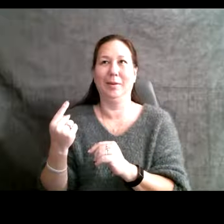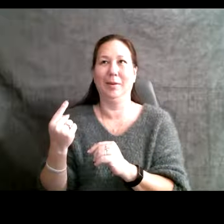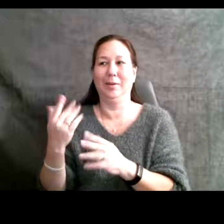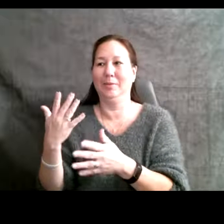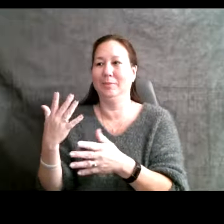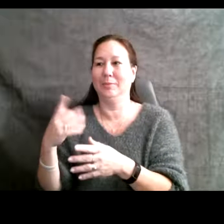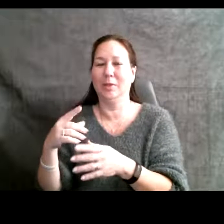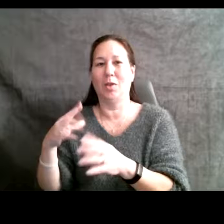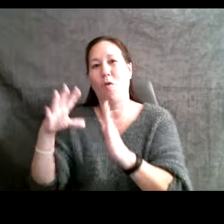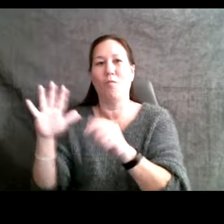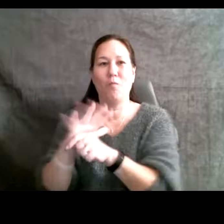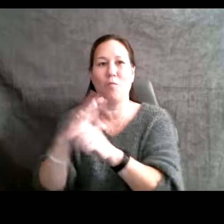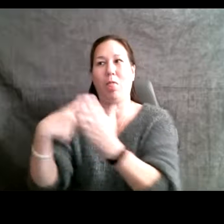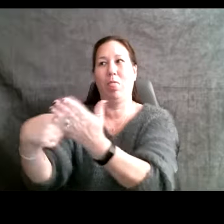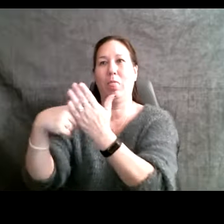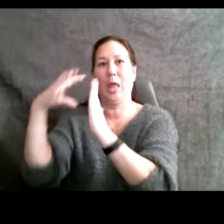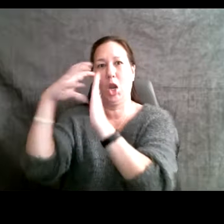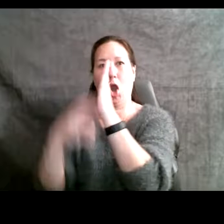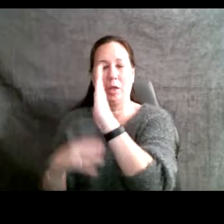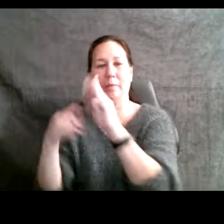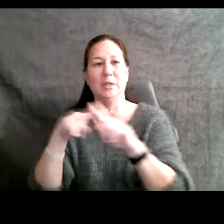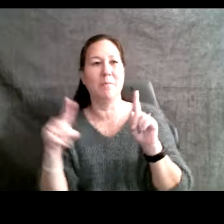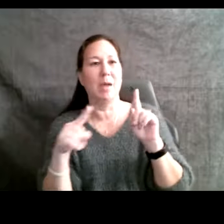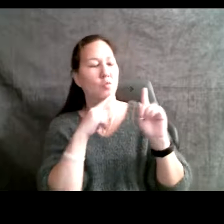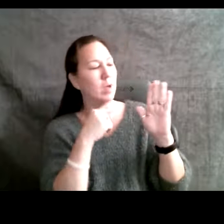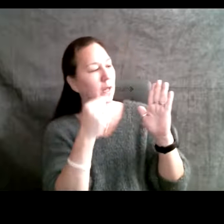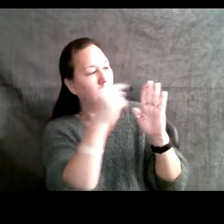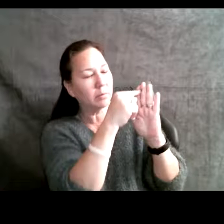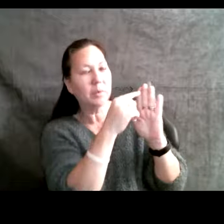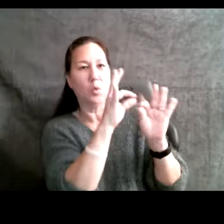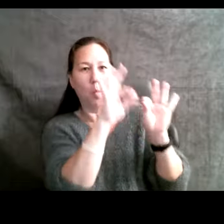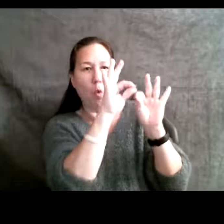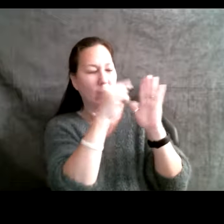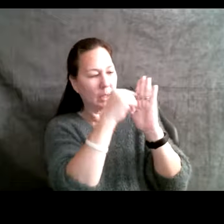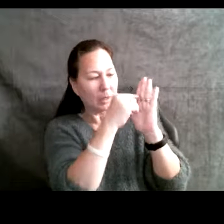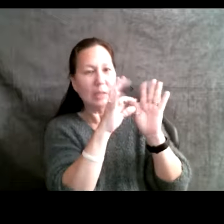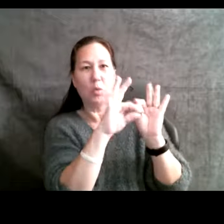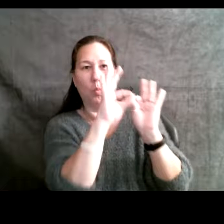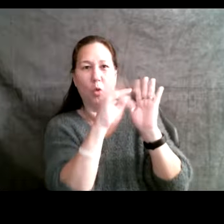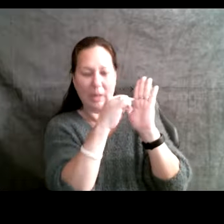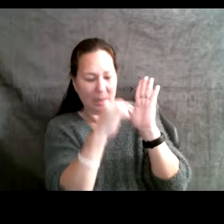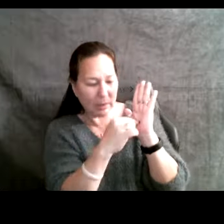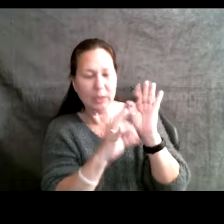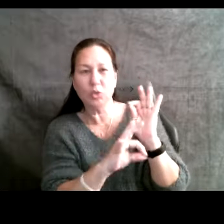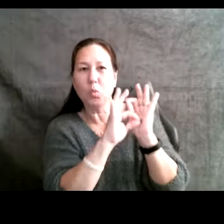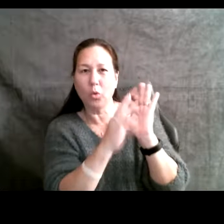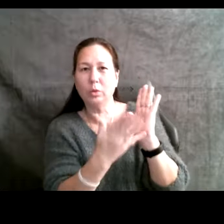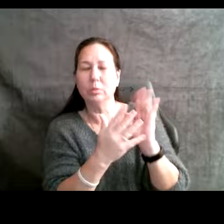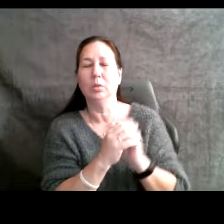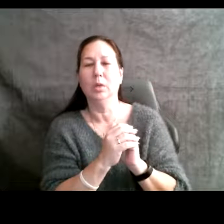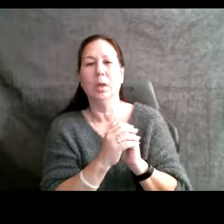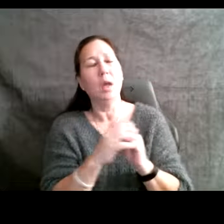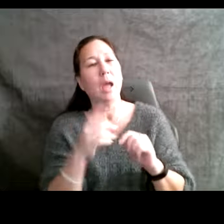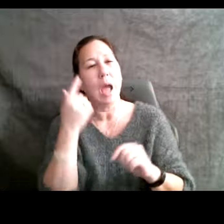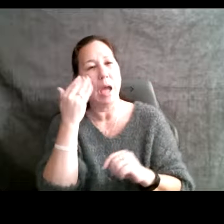that we'd like people to take note of, and that might be useful. Certainly us reading it, and I, you